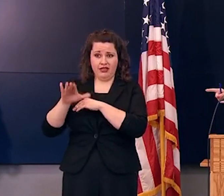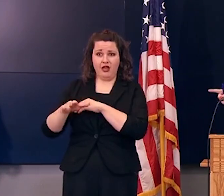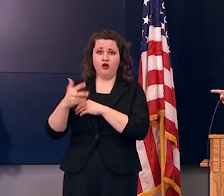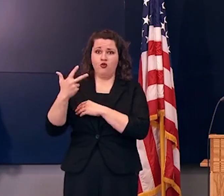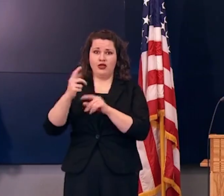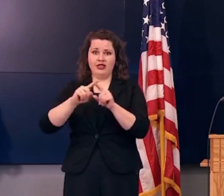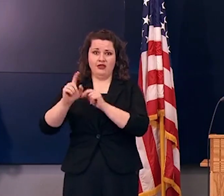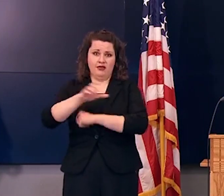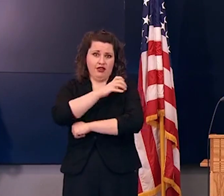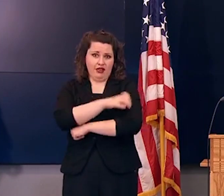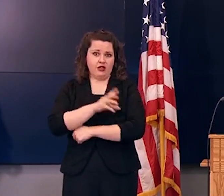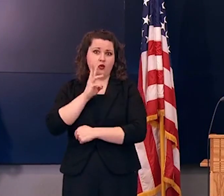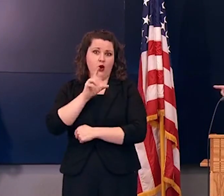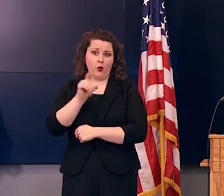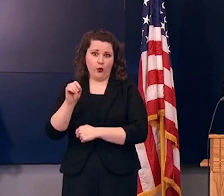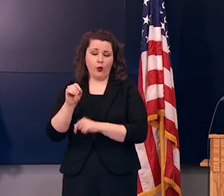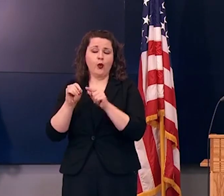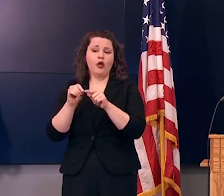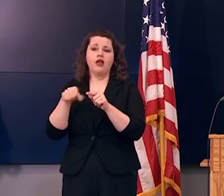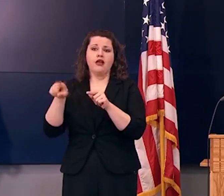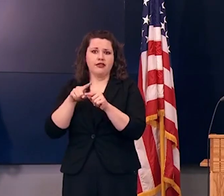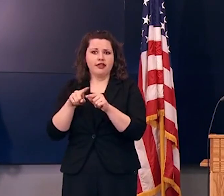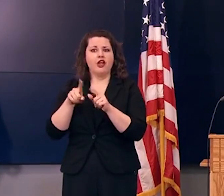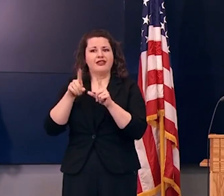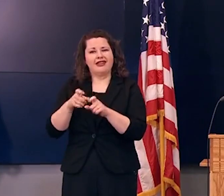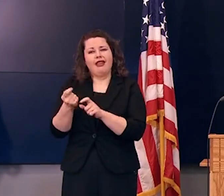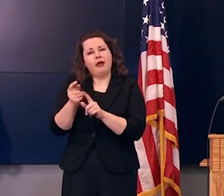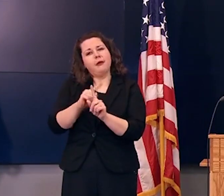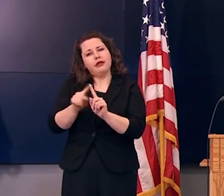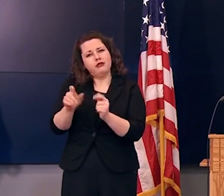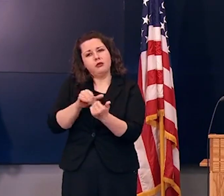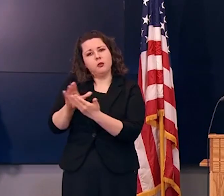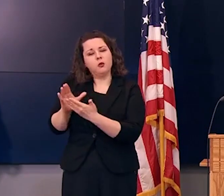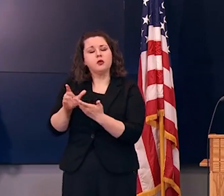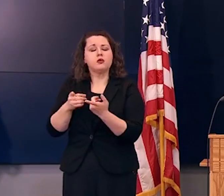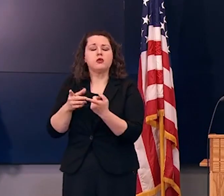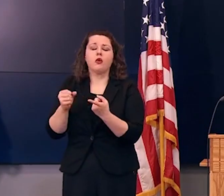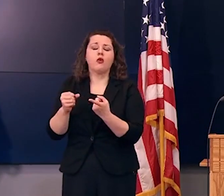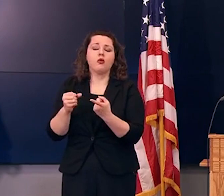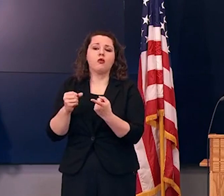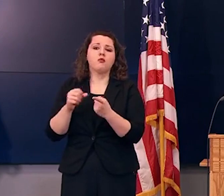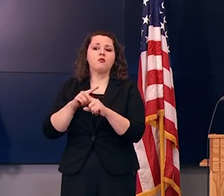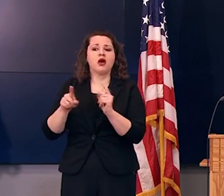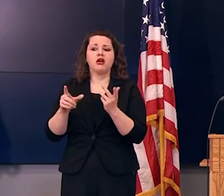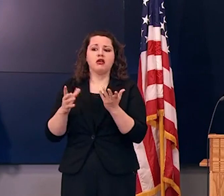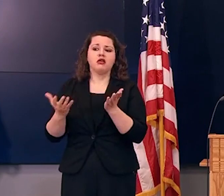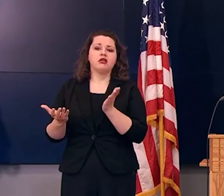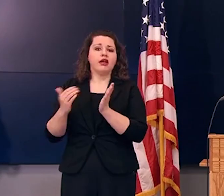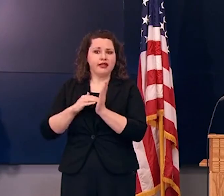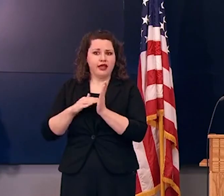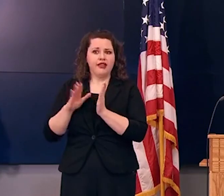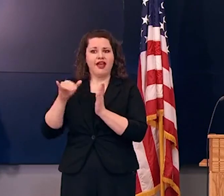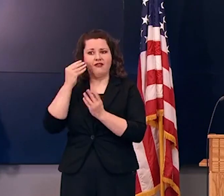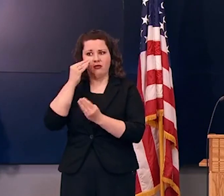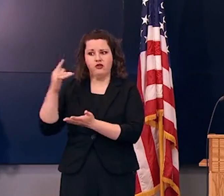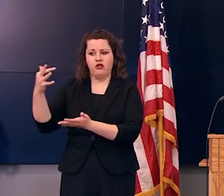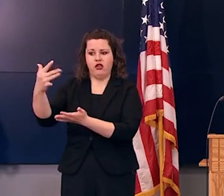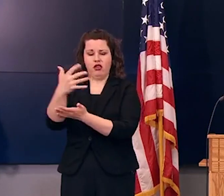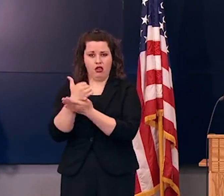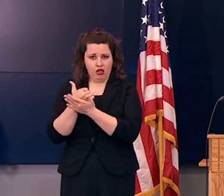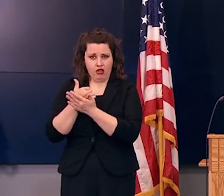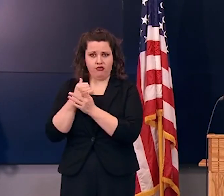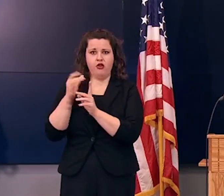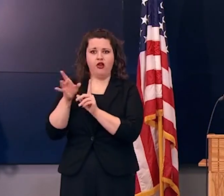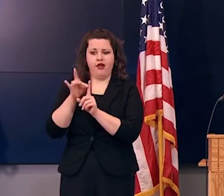3 clinics in Waterloo, so that they're just doing it a little bit differently. But we'll be able to, again, collect that information